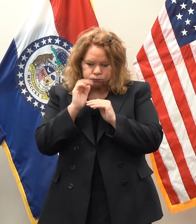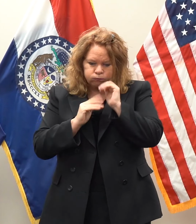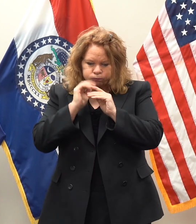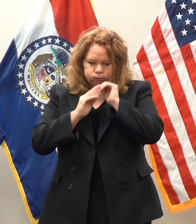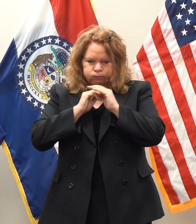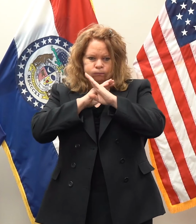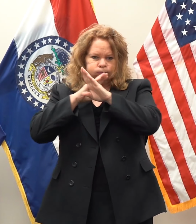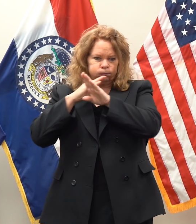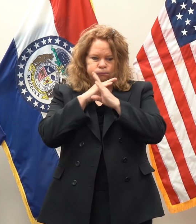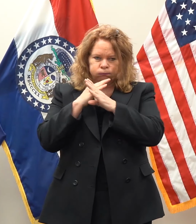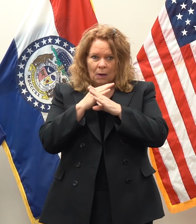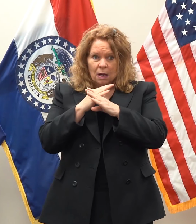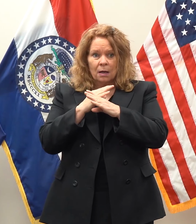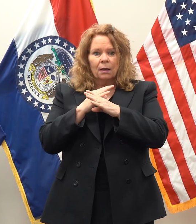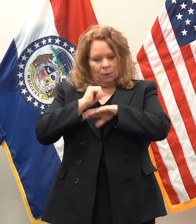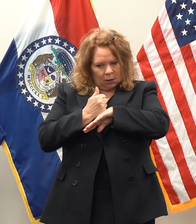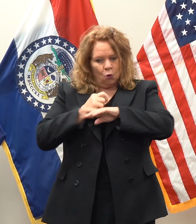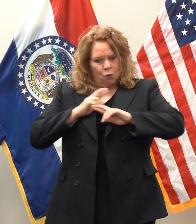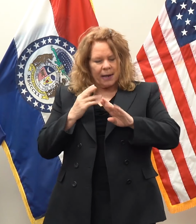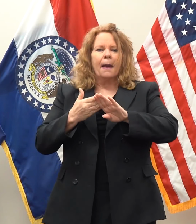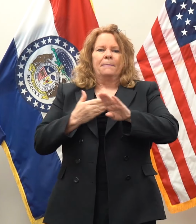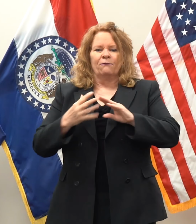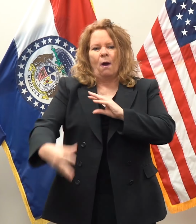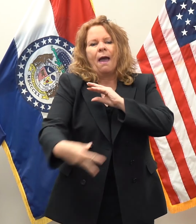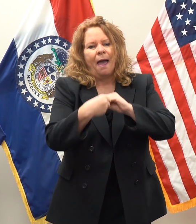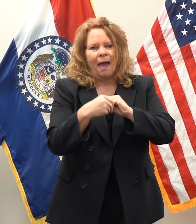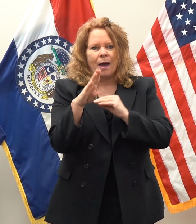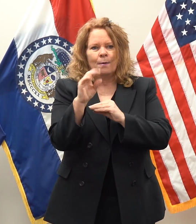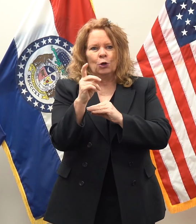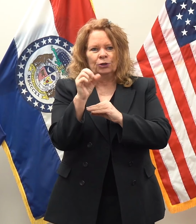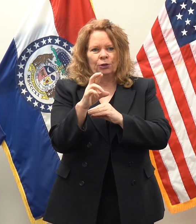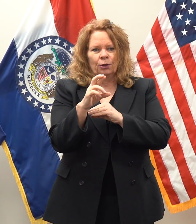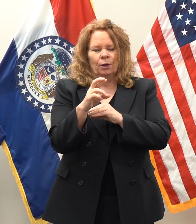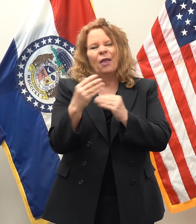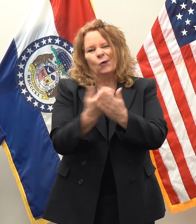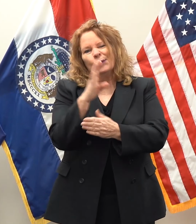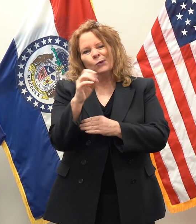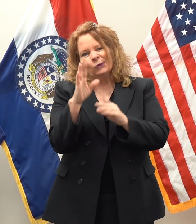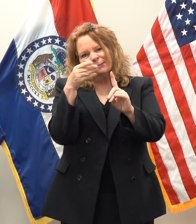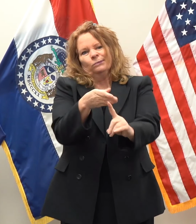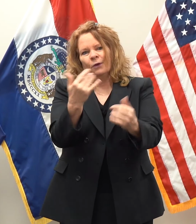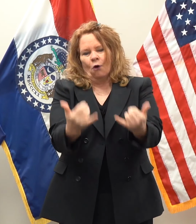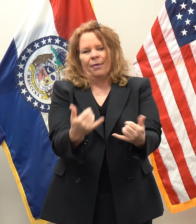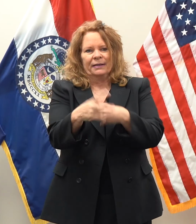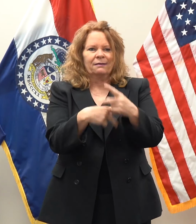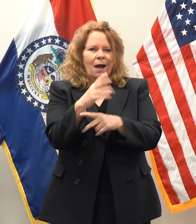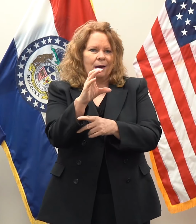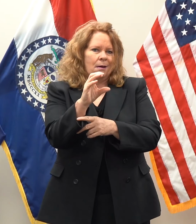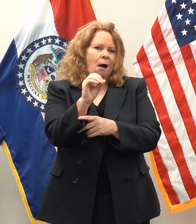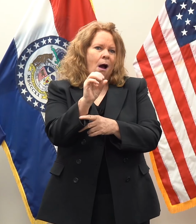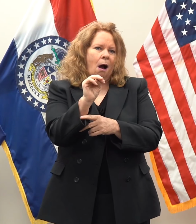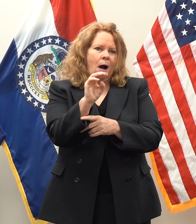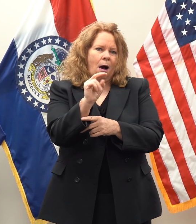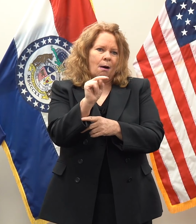before we move specifically to the booster that's designed for this variant. You know, I don't